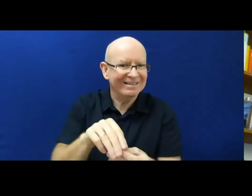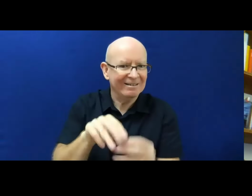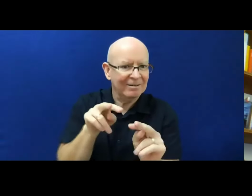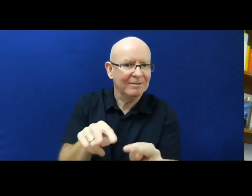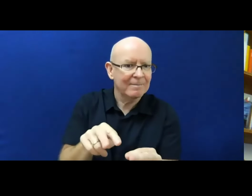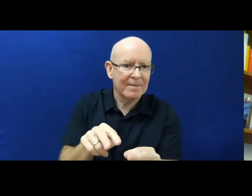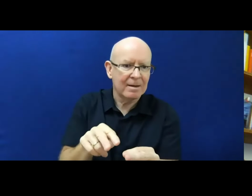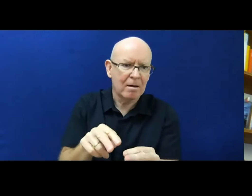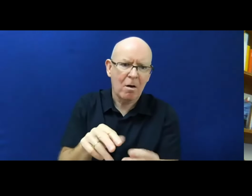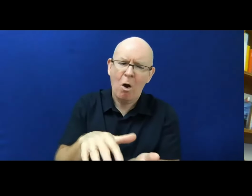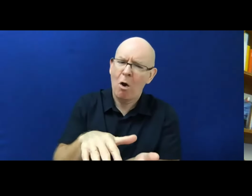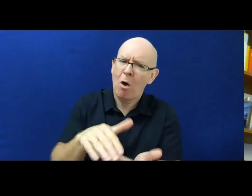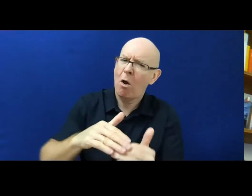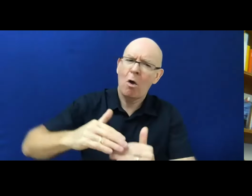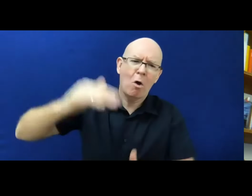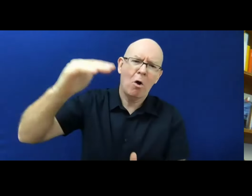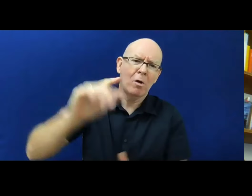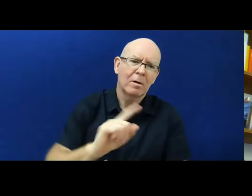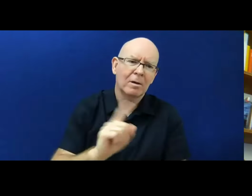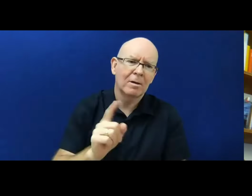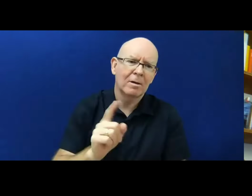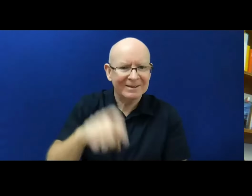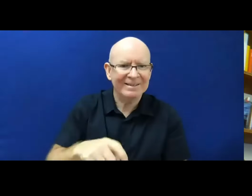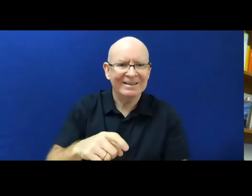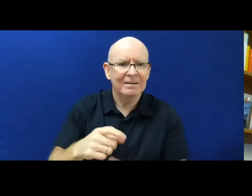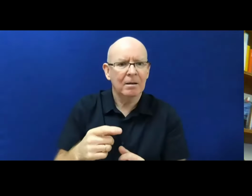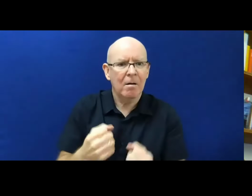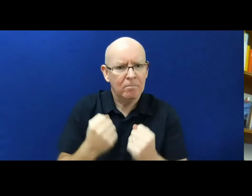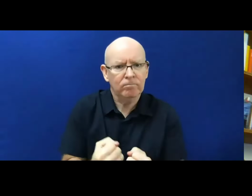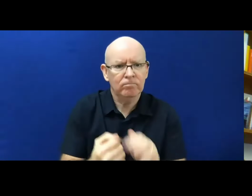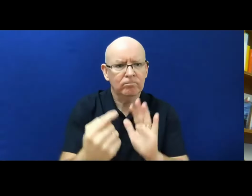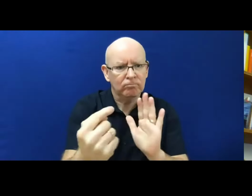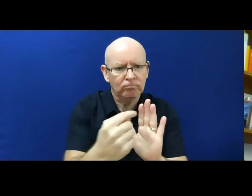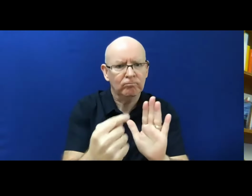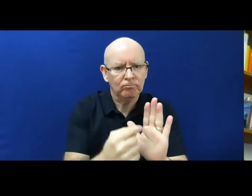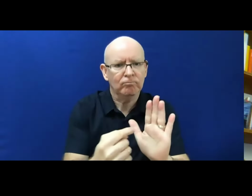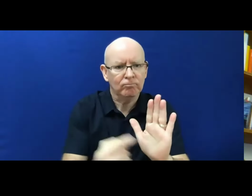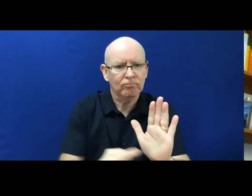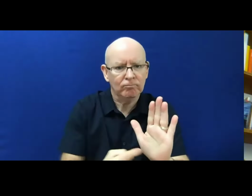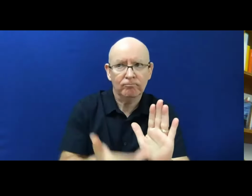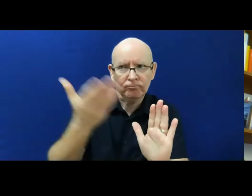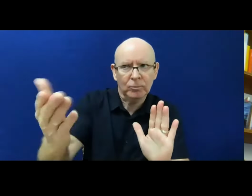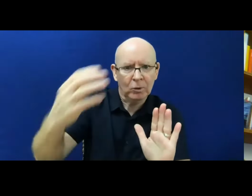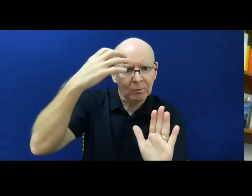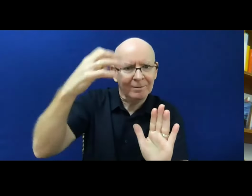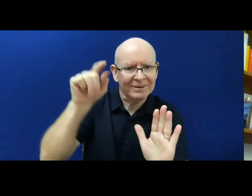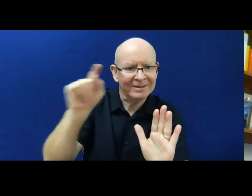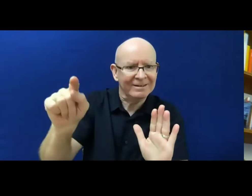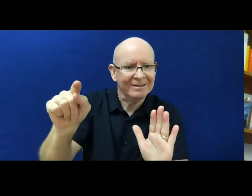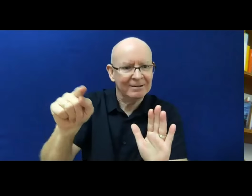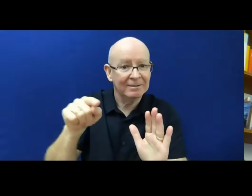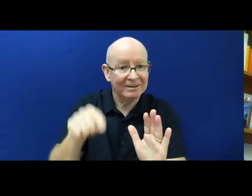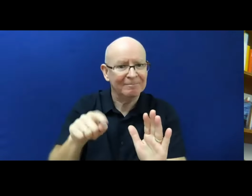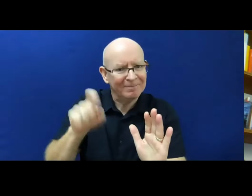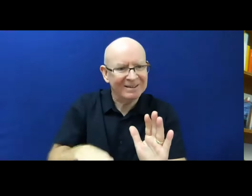which helped us to translate sophisticated scientific knowledge into